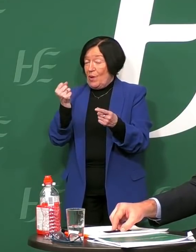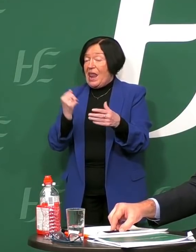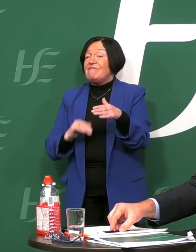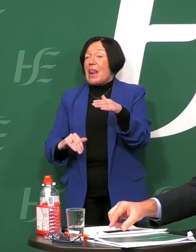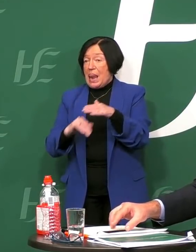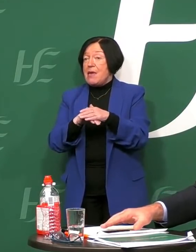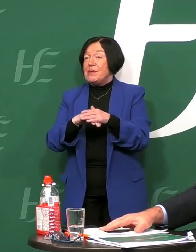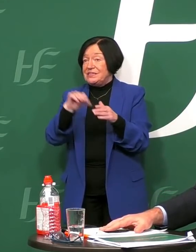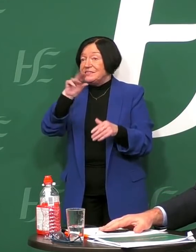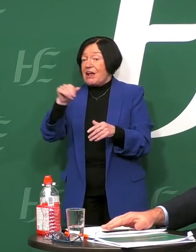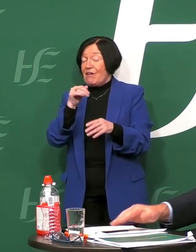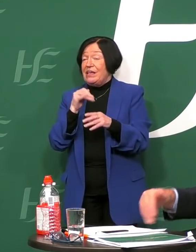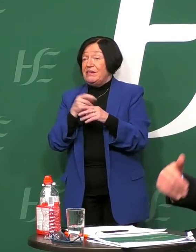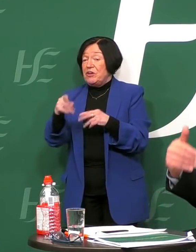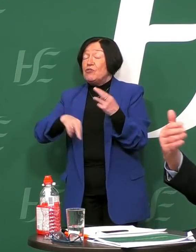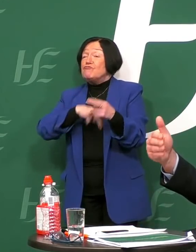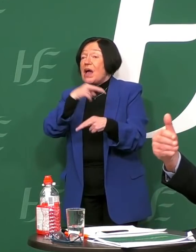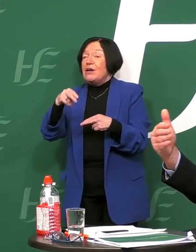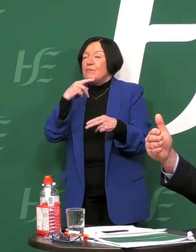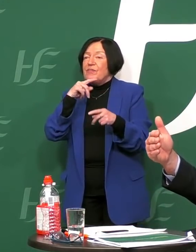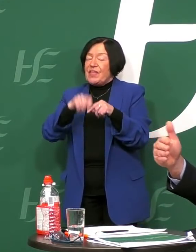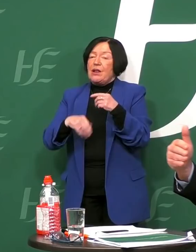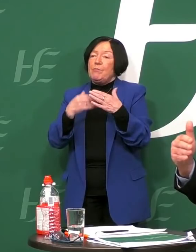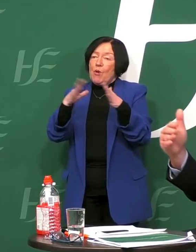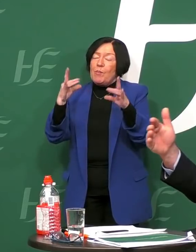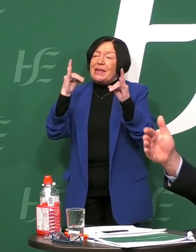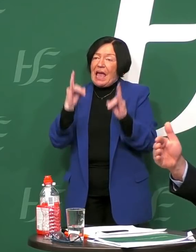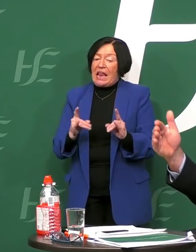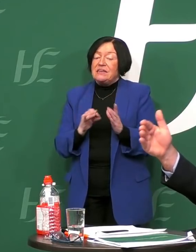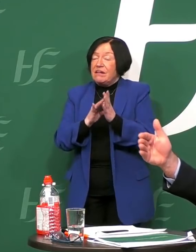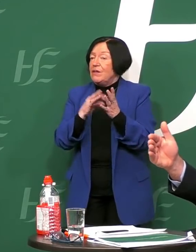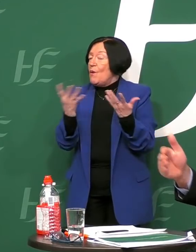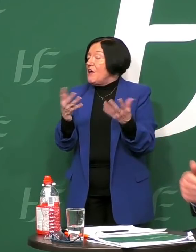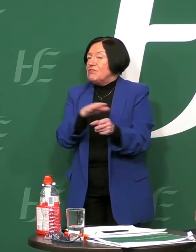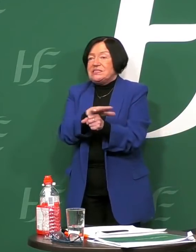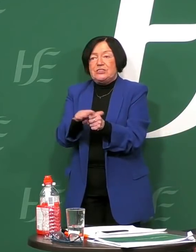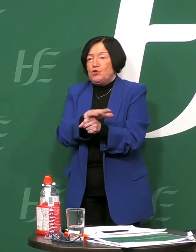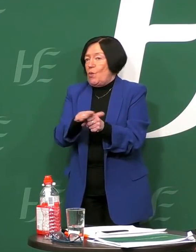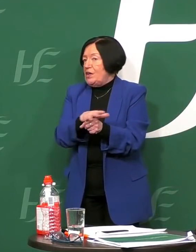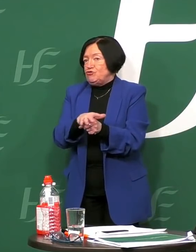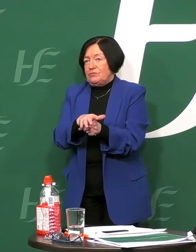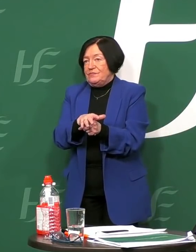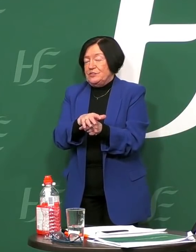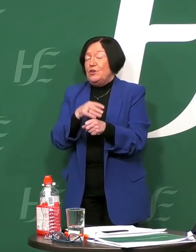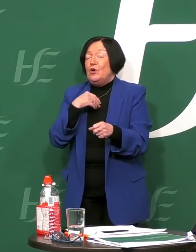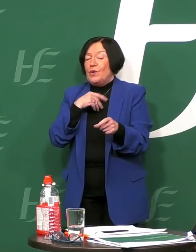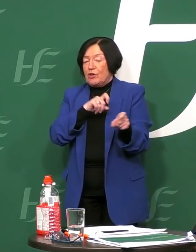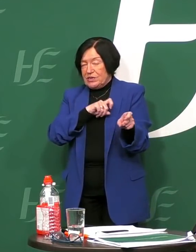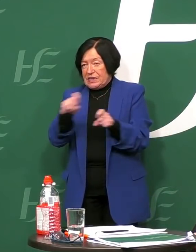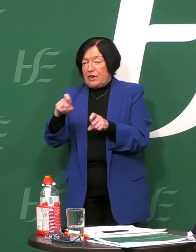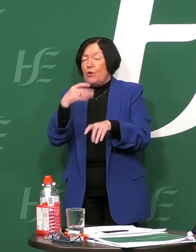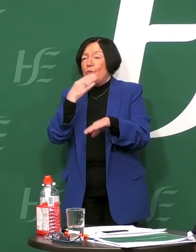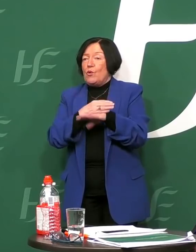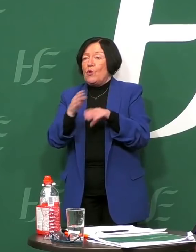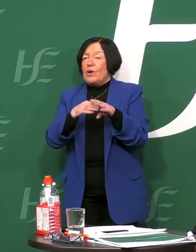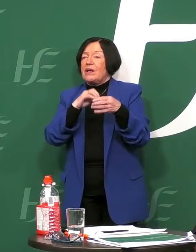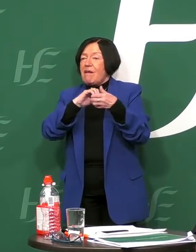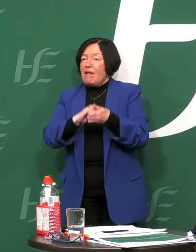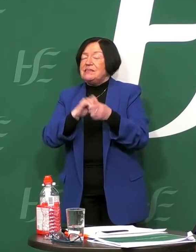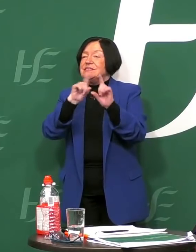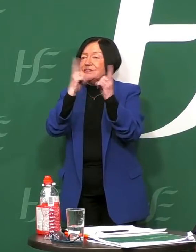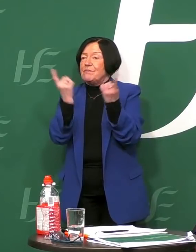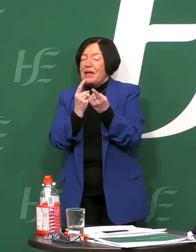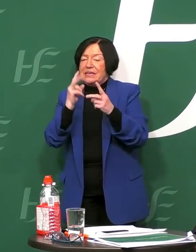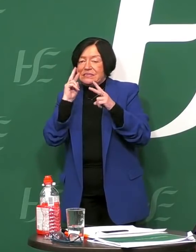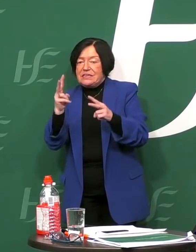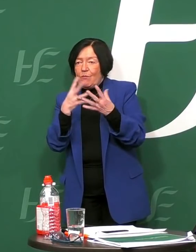to, Zara, in that sense around it. But again, the public health guidance will apply in whatever scenarios we face into. But we continue to work with, colleagues in the department to look